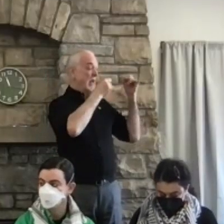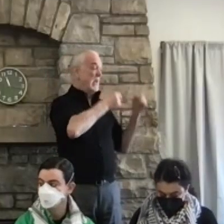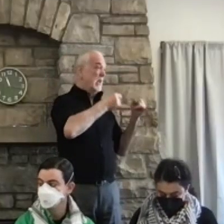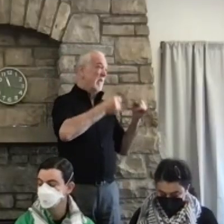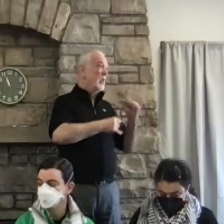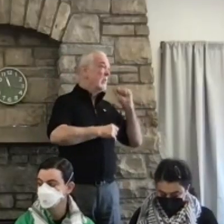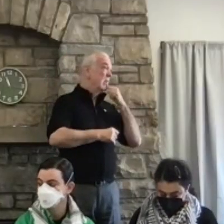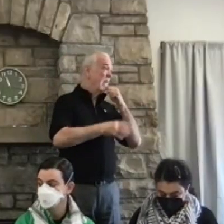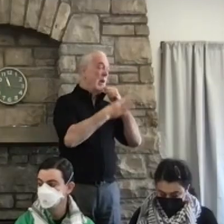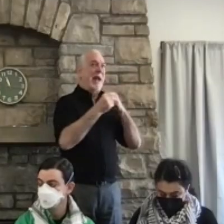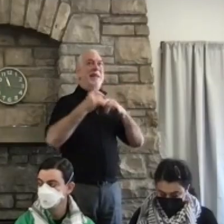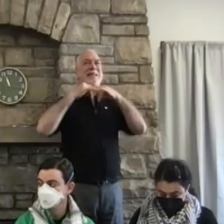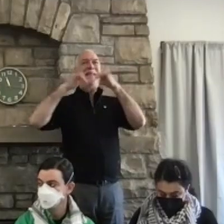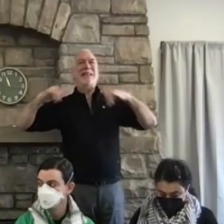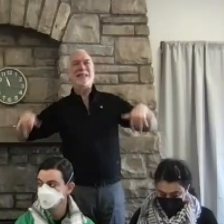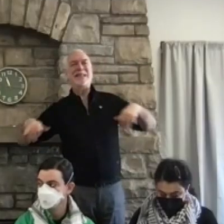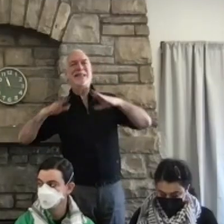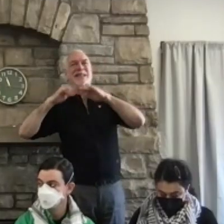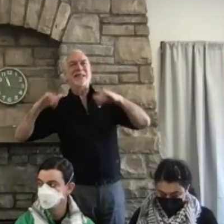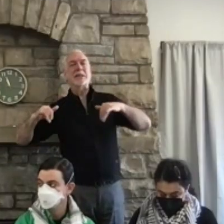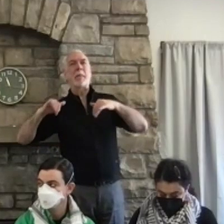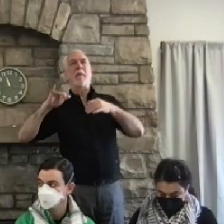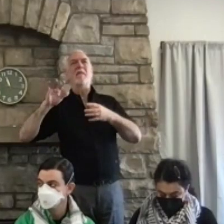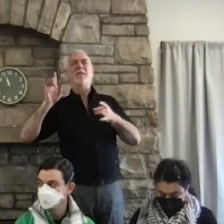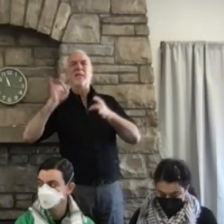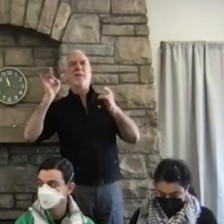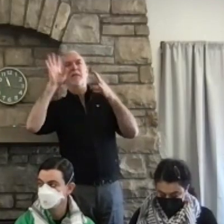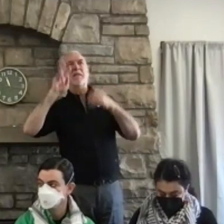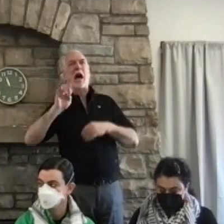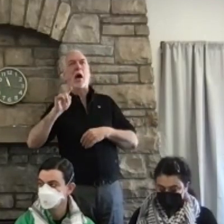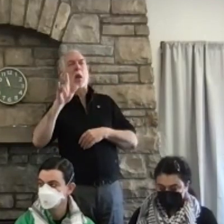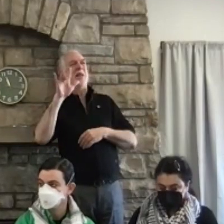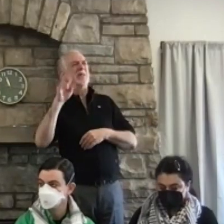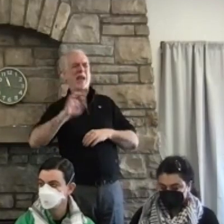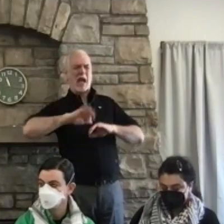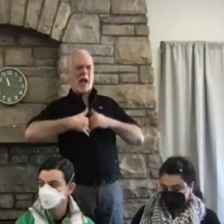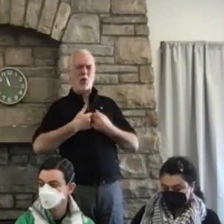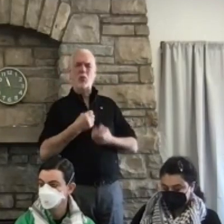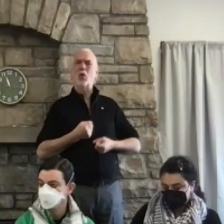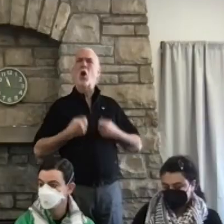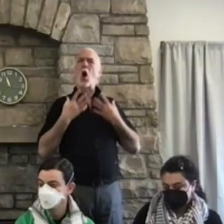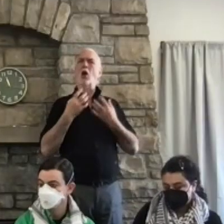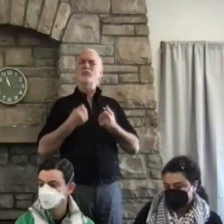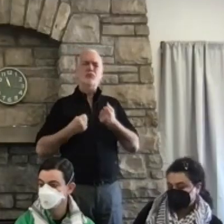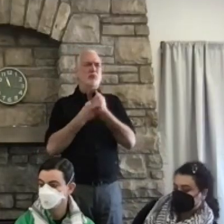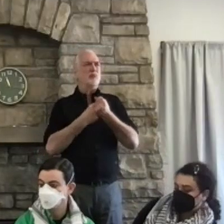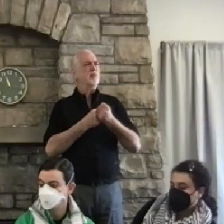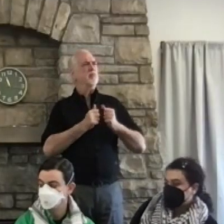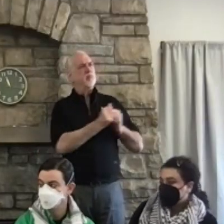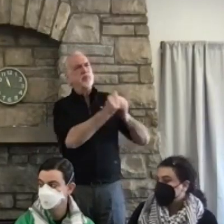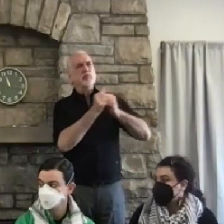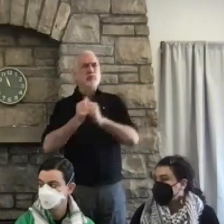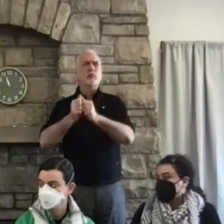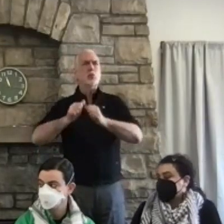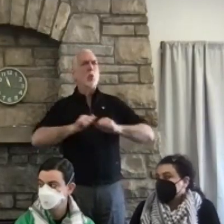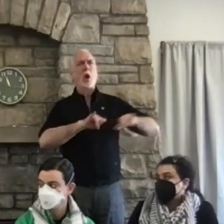systemic violence. How can we raise awareness and build solidarity so that people see the connection between their struggles and the